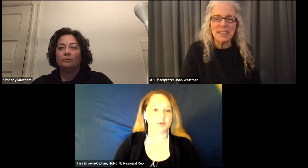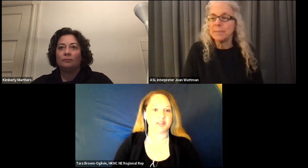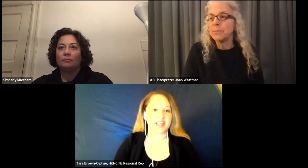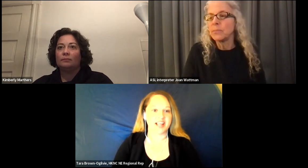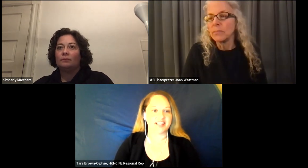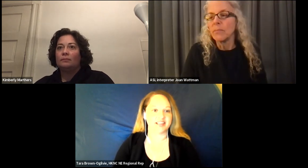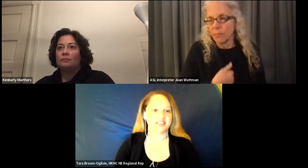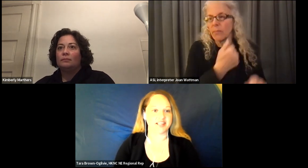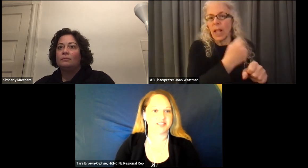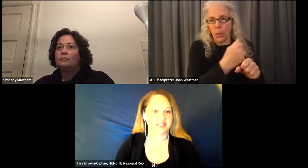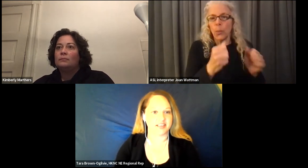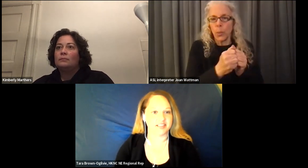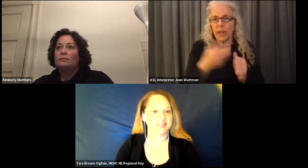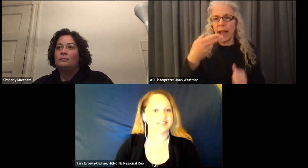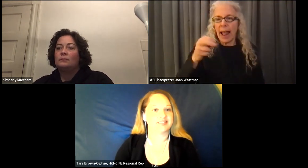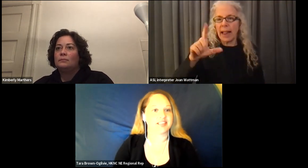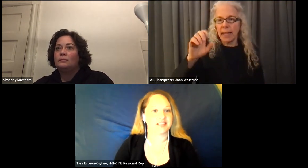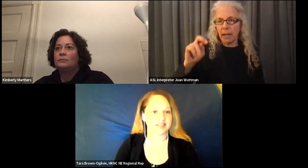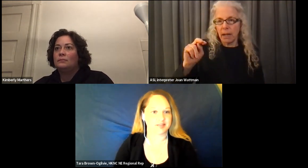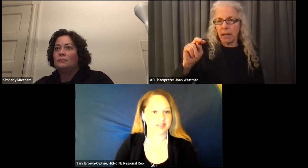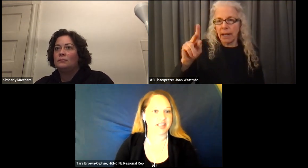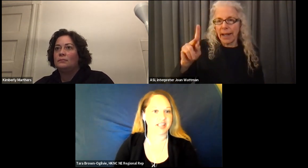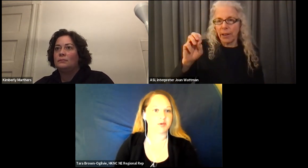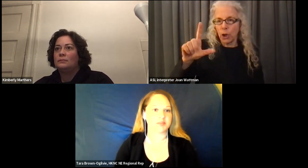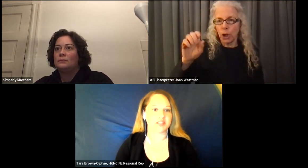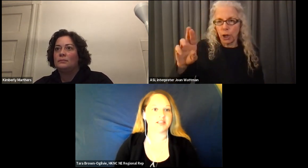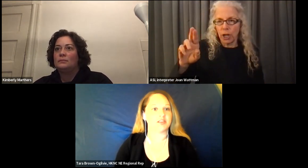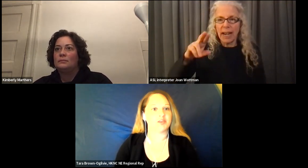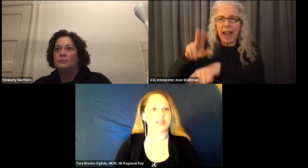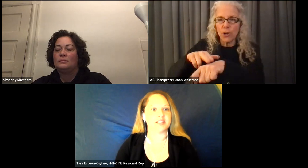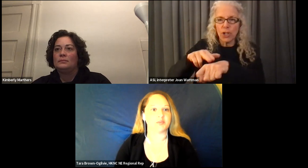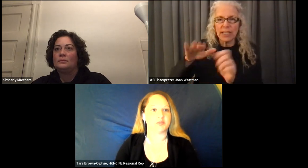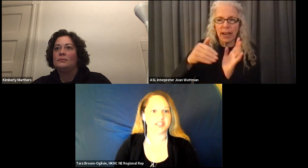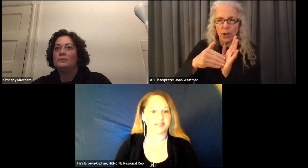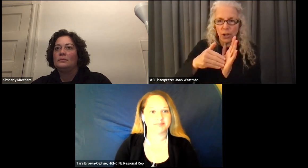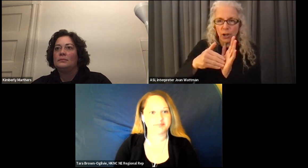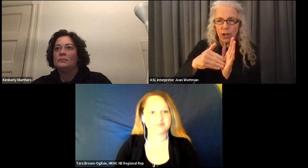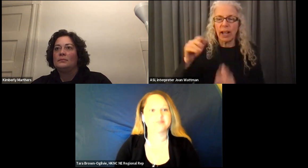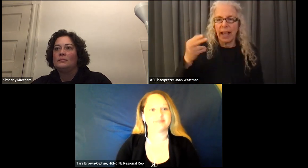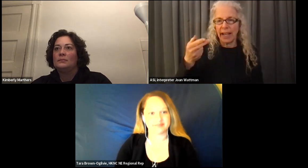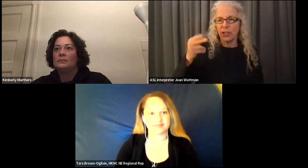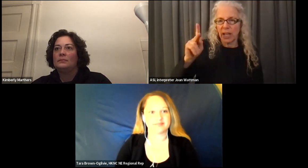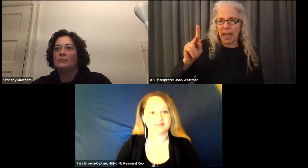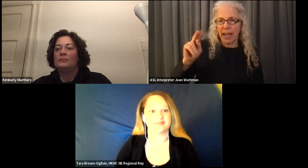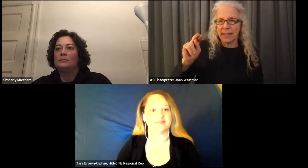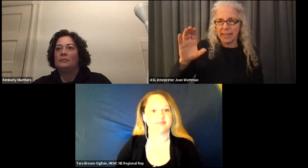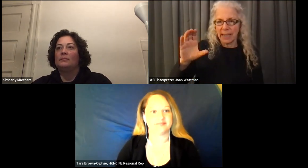So I work with the Helen Keller National Center, and I represent the New England region.